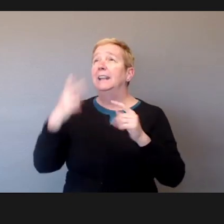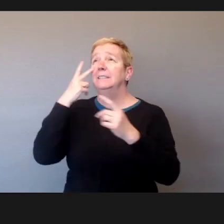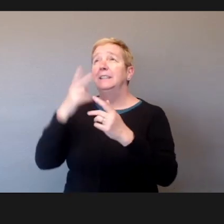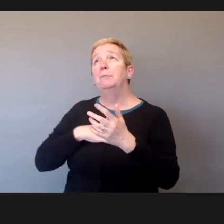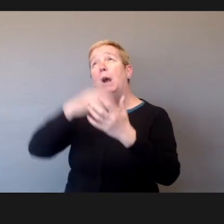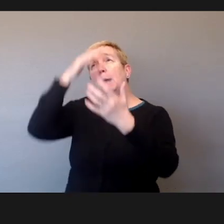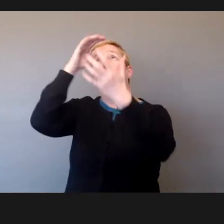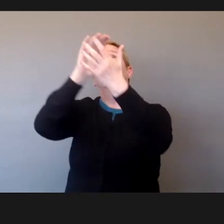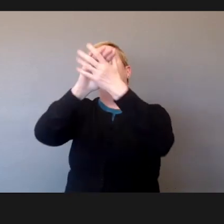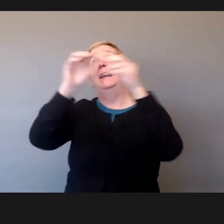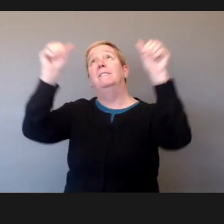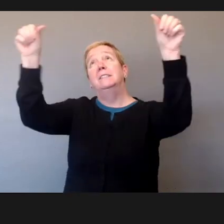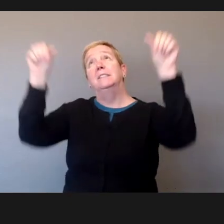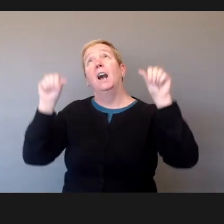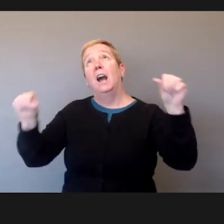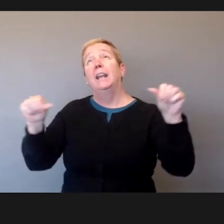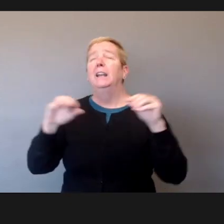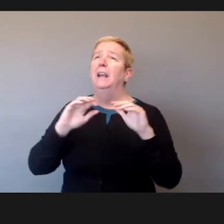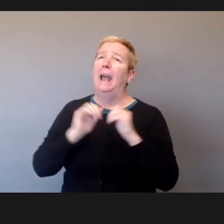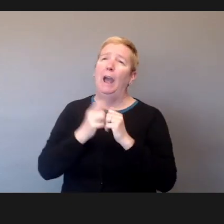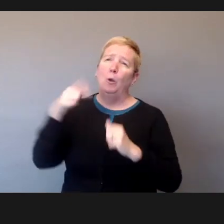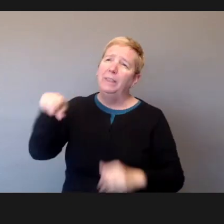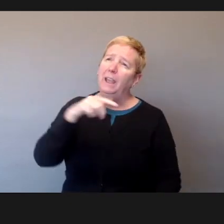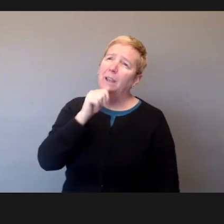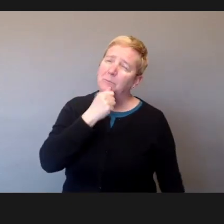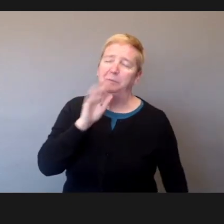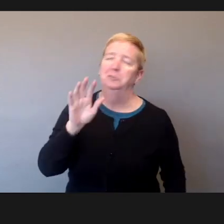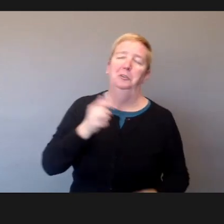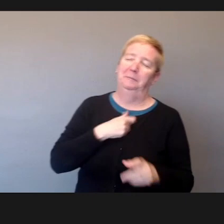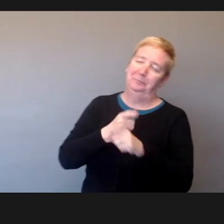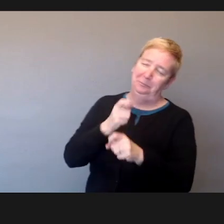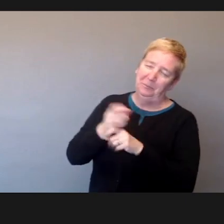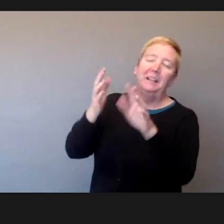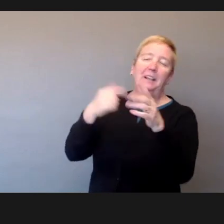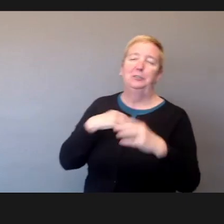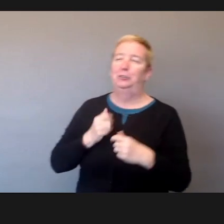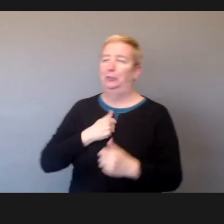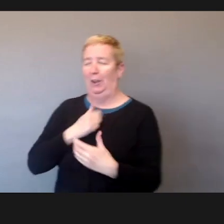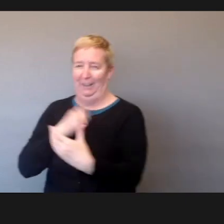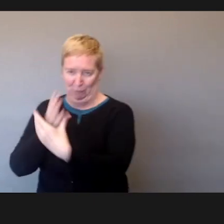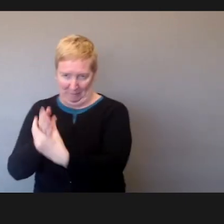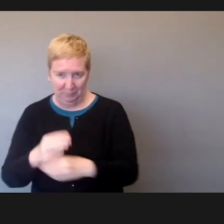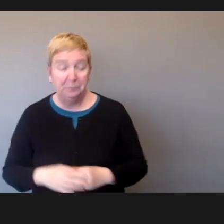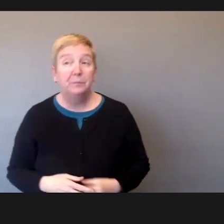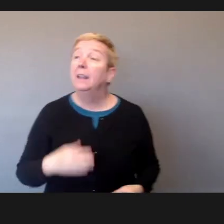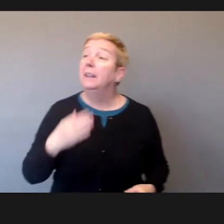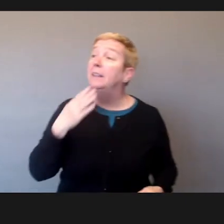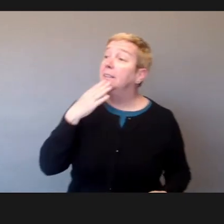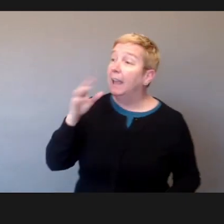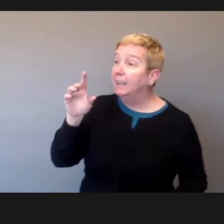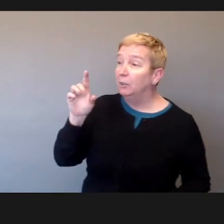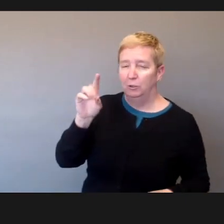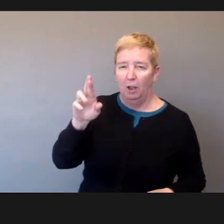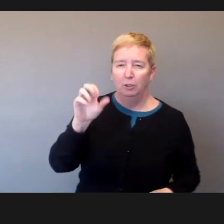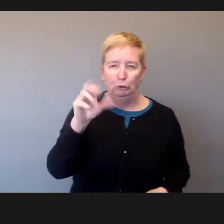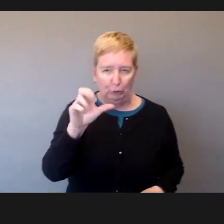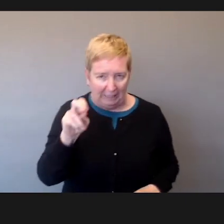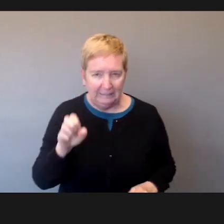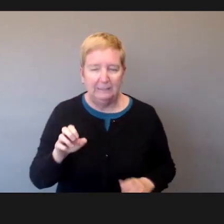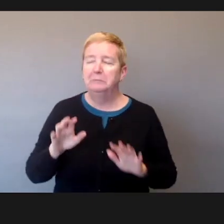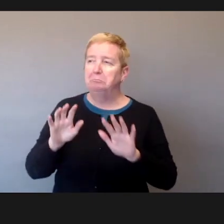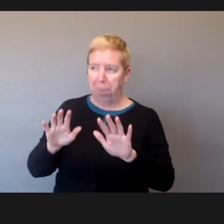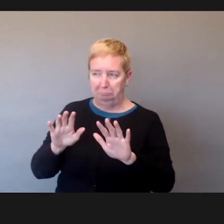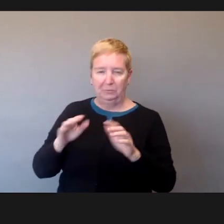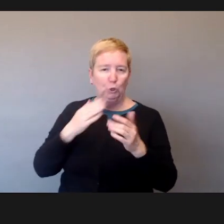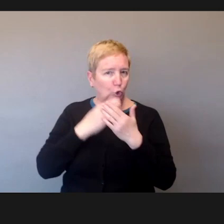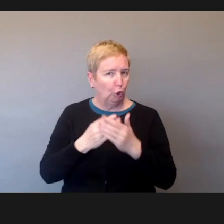leadership paraphernalia here. So let's go ahead. Sorry to interrupt. Okay, thank you again, Dr. Scrace, for having these discussions with us today. I'm